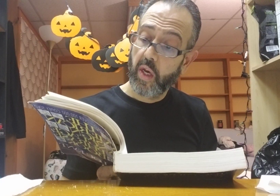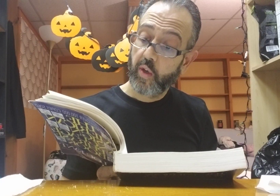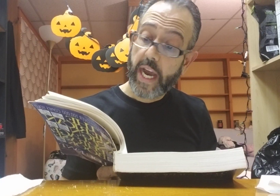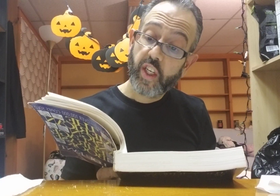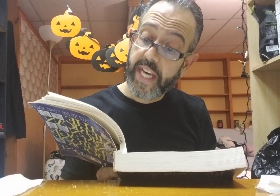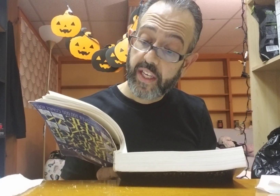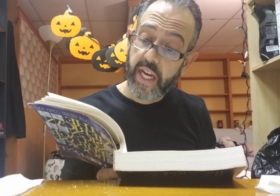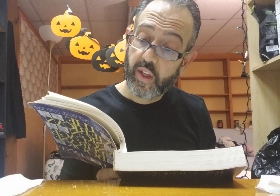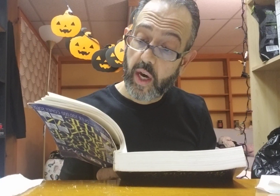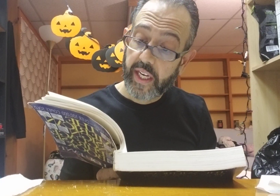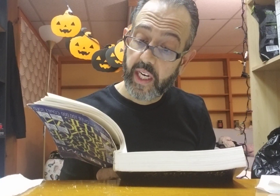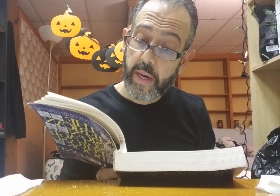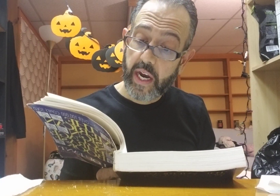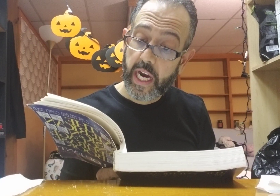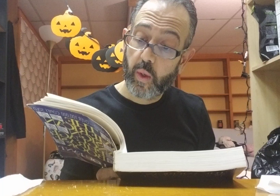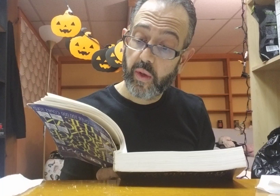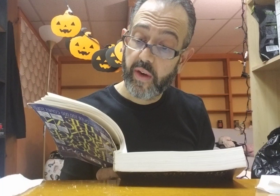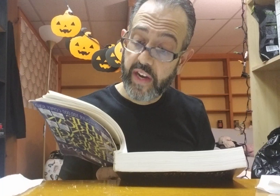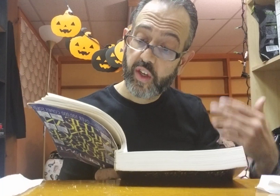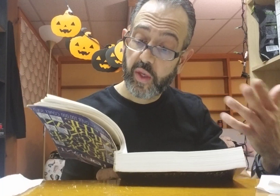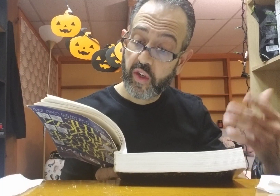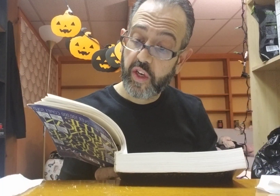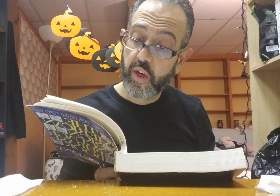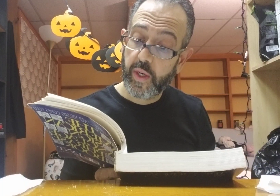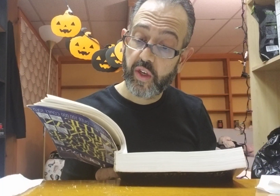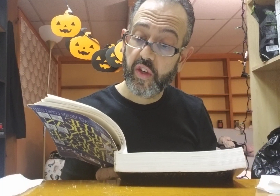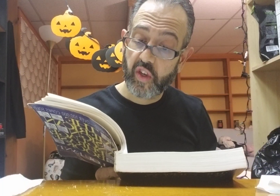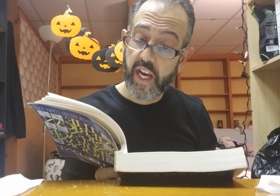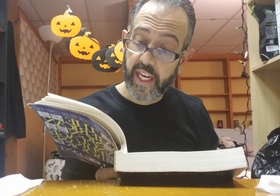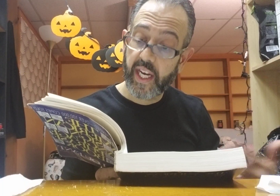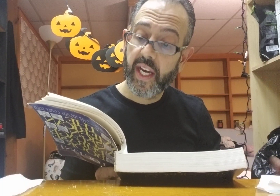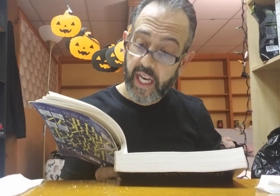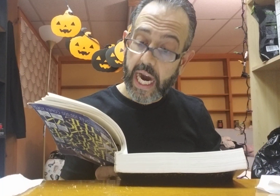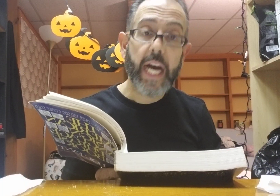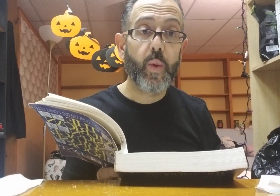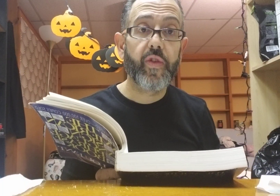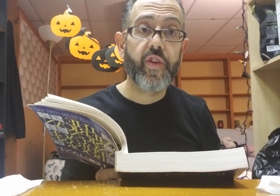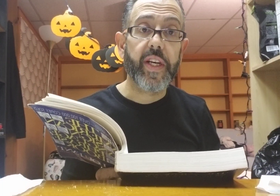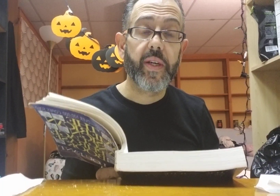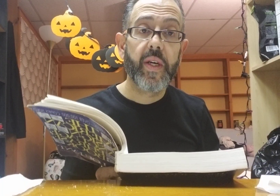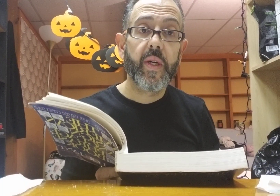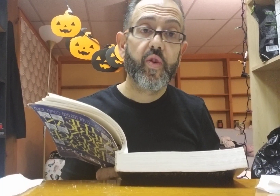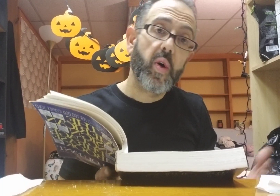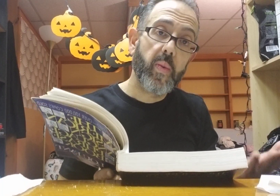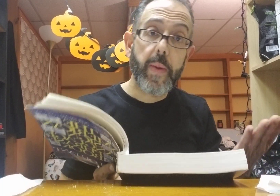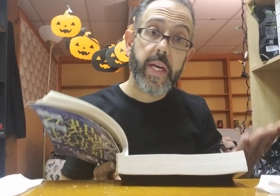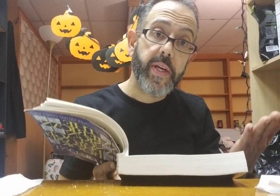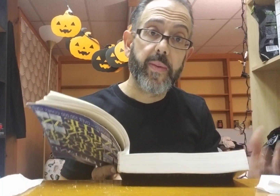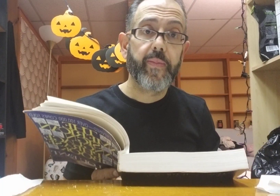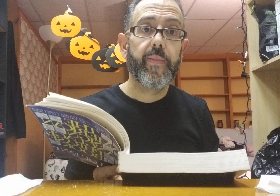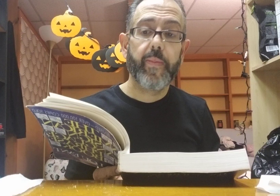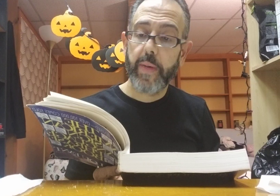So actually, that's not talking about I will eventually see you. It's just saying I will see. So maybe,